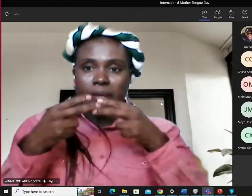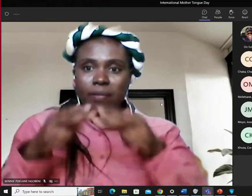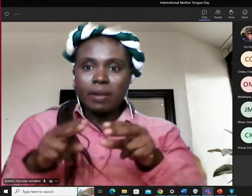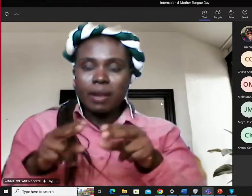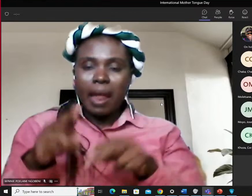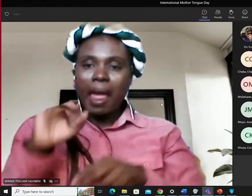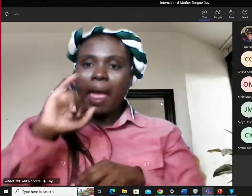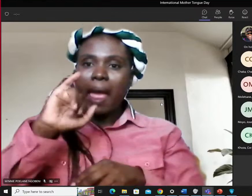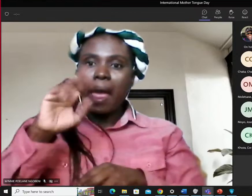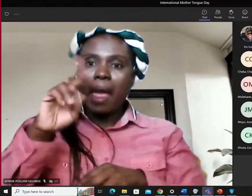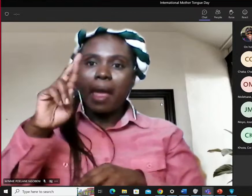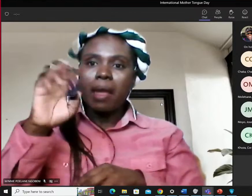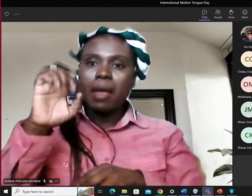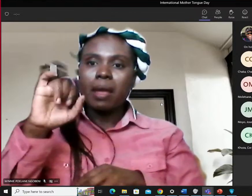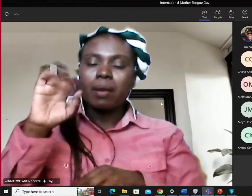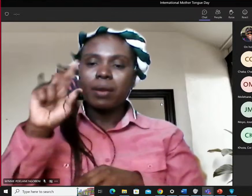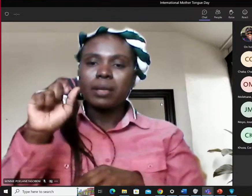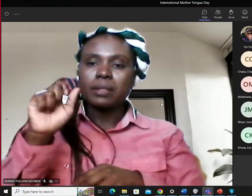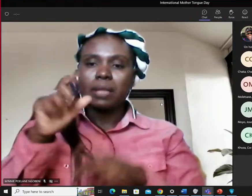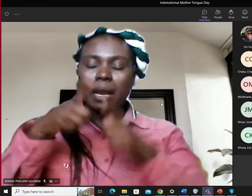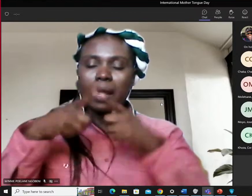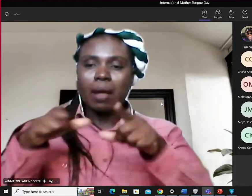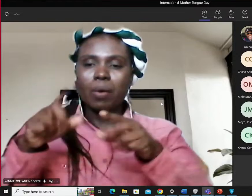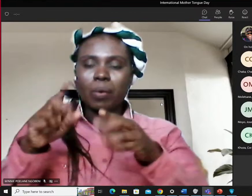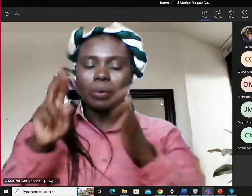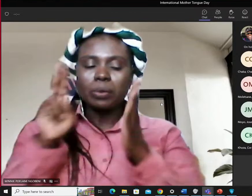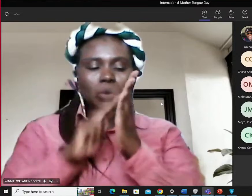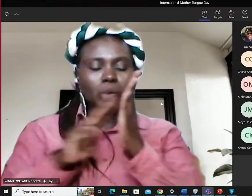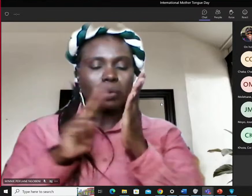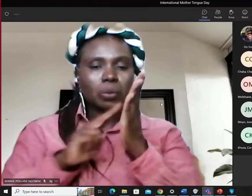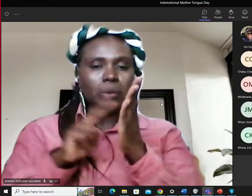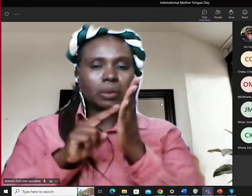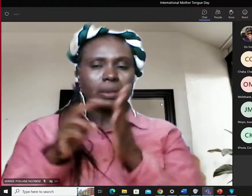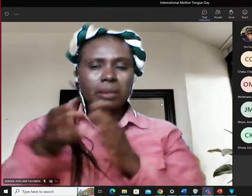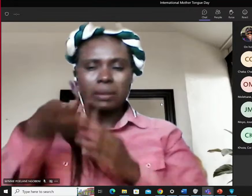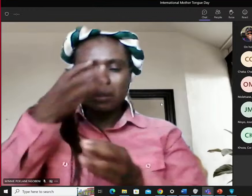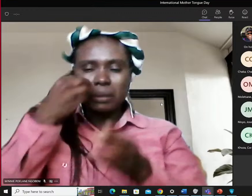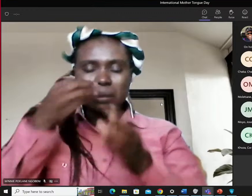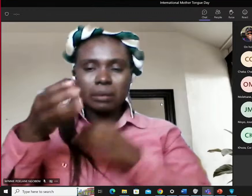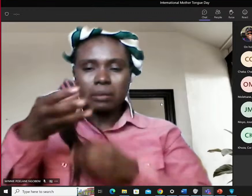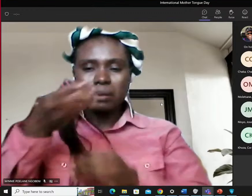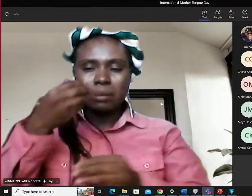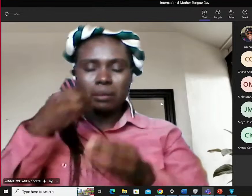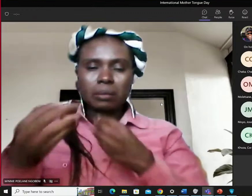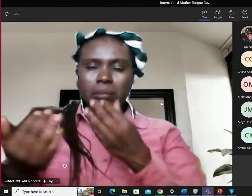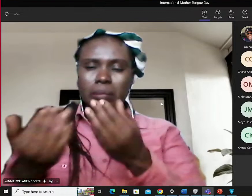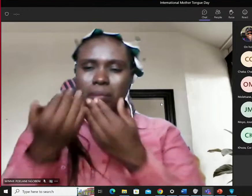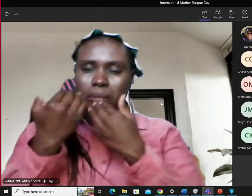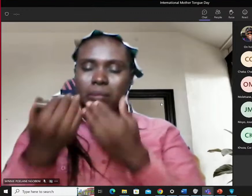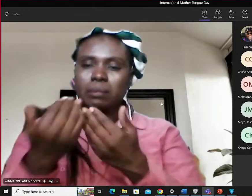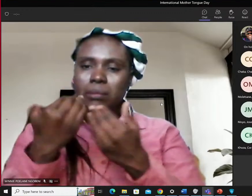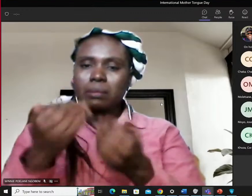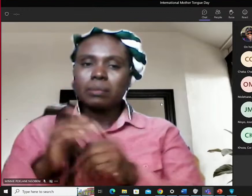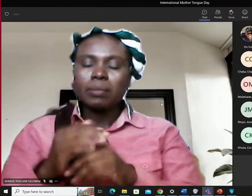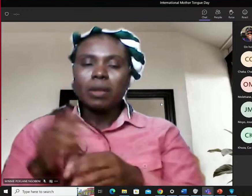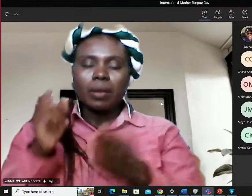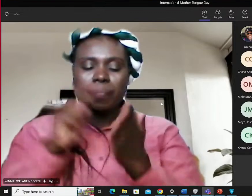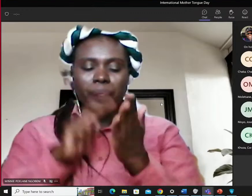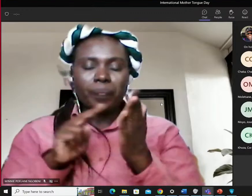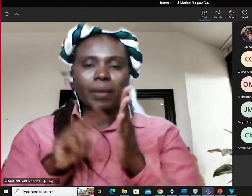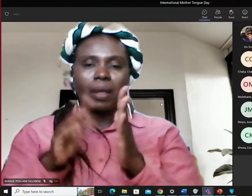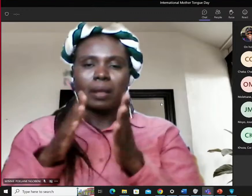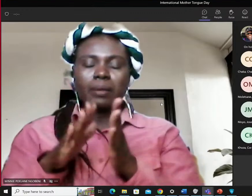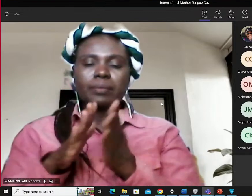read. They have mixed the African sign language with a little